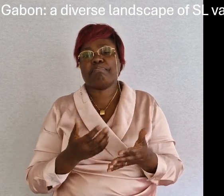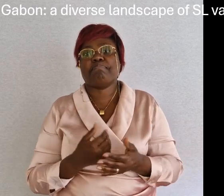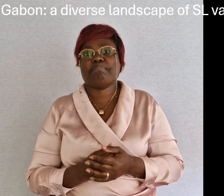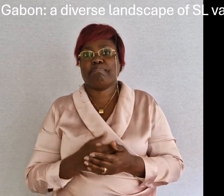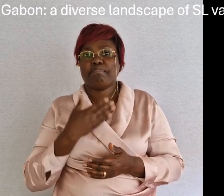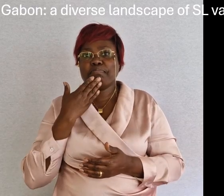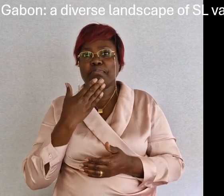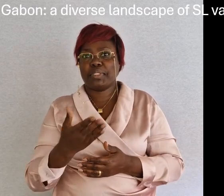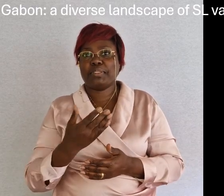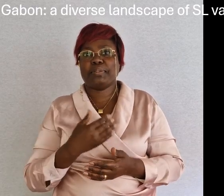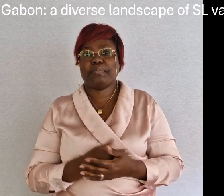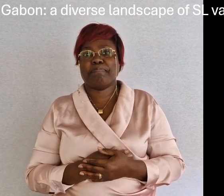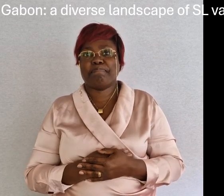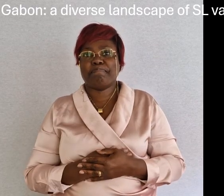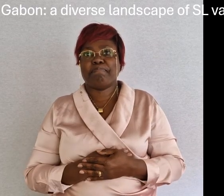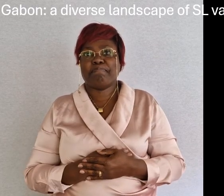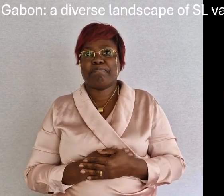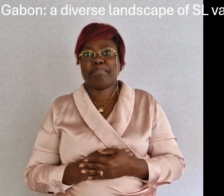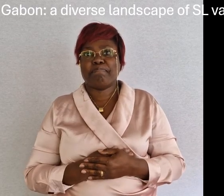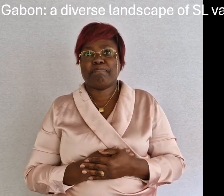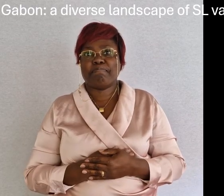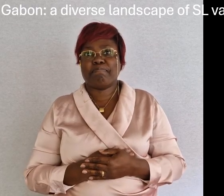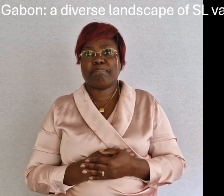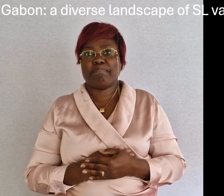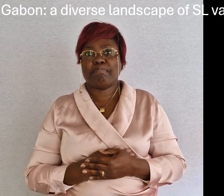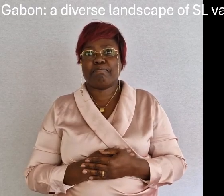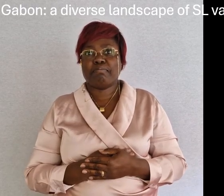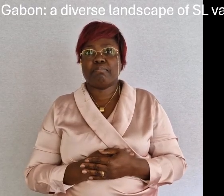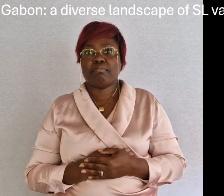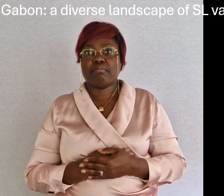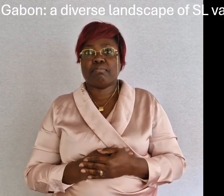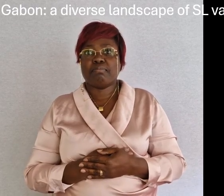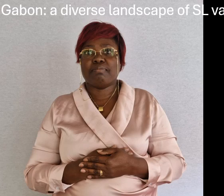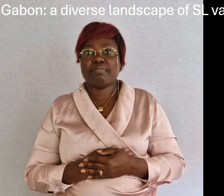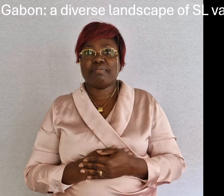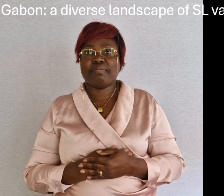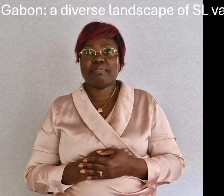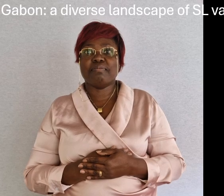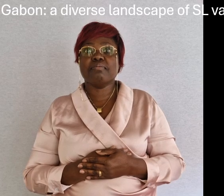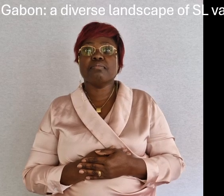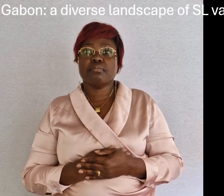multilingual. So basically, that is the situation that we have.